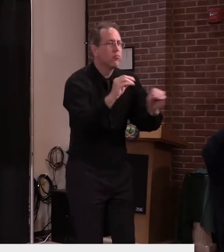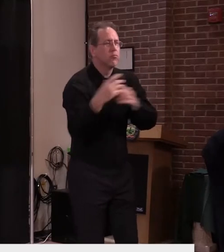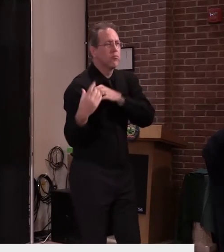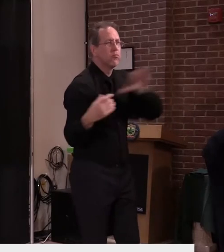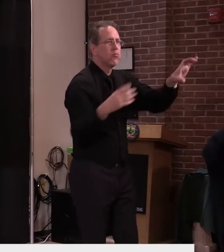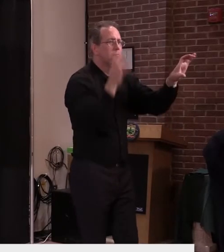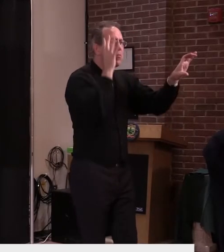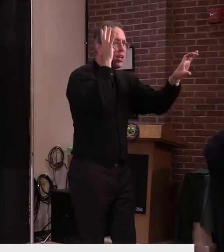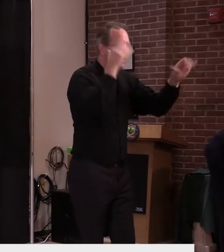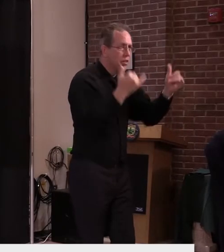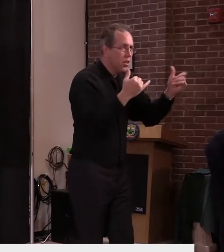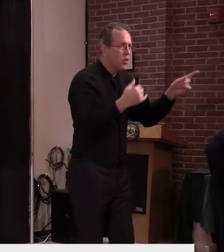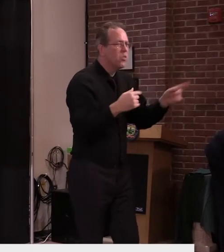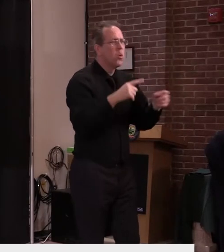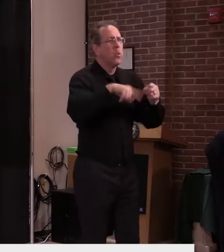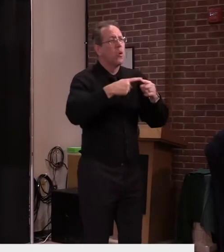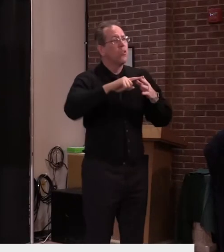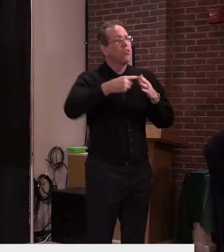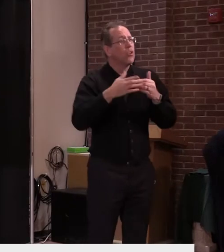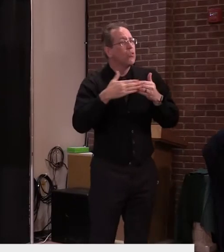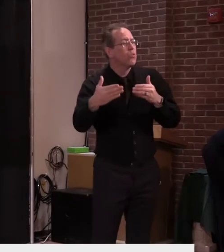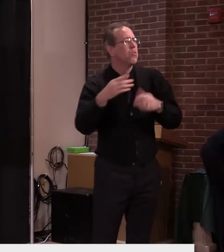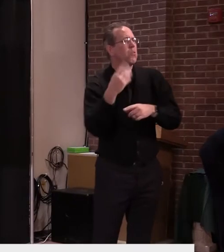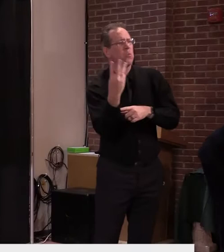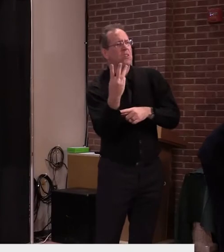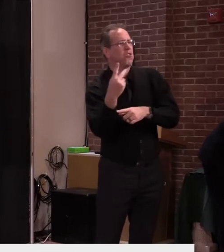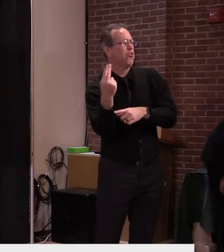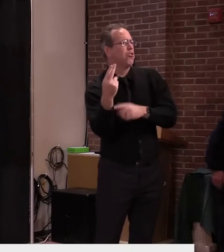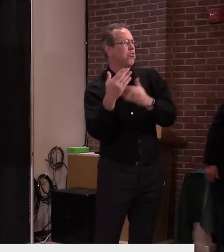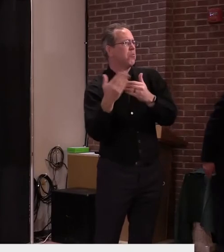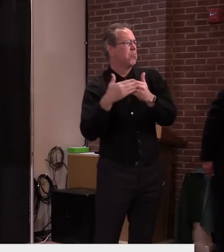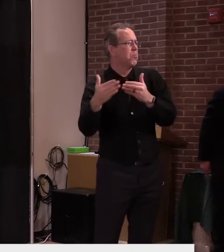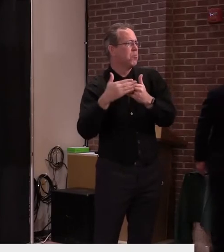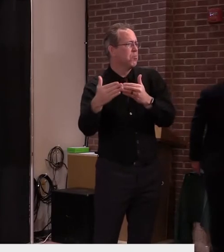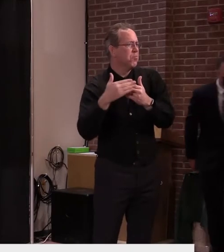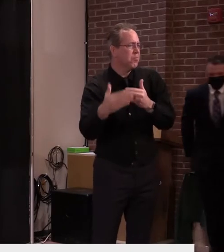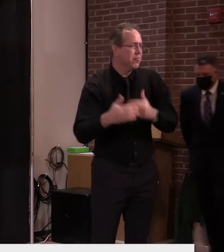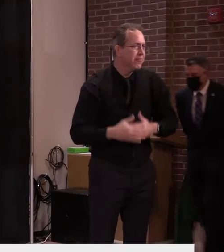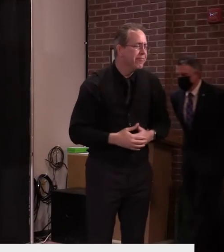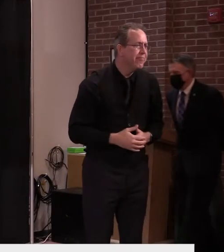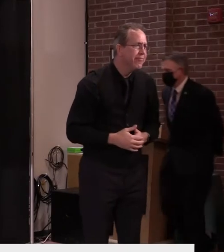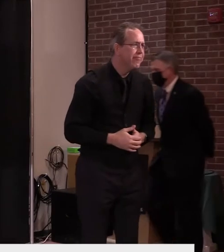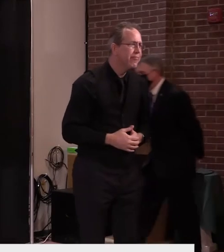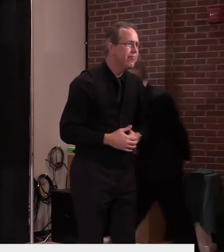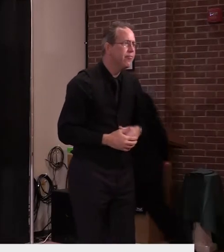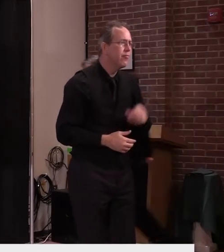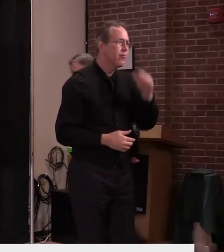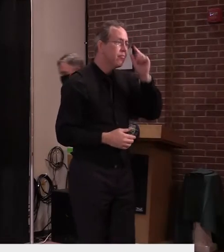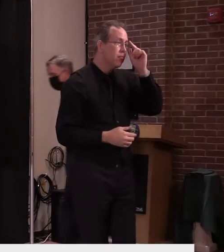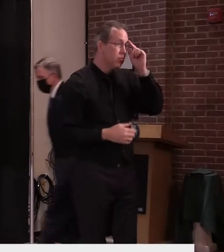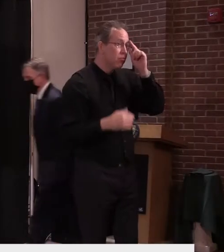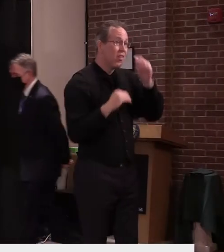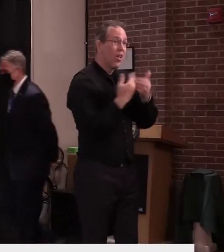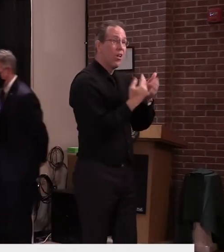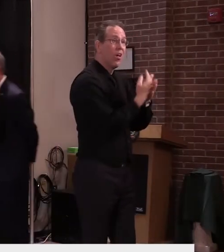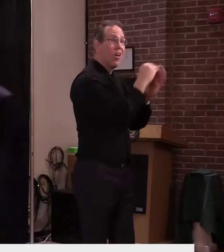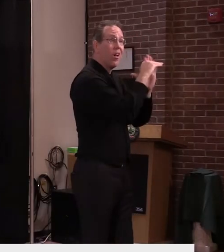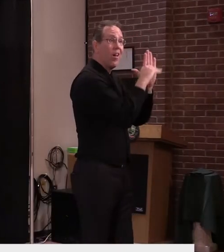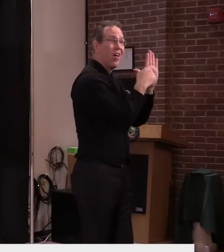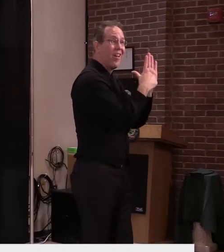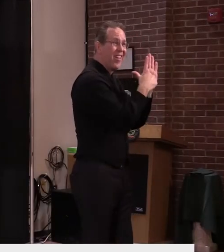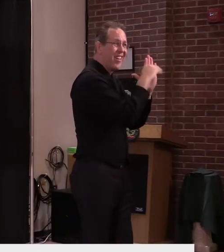Our next steps will be to update our guidance documents and related communications tools for schools, such as the letter templates they use to